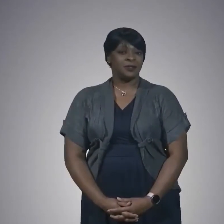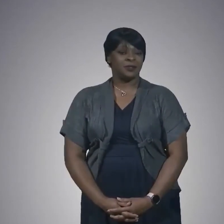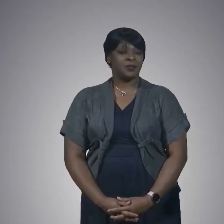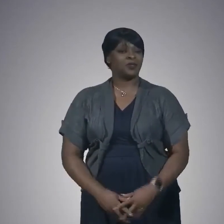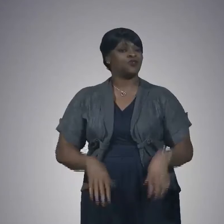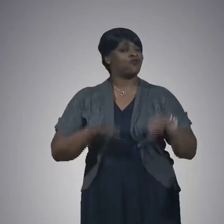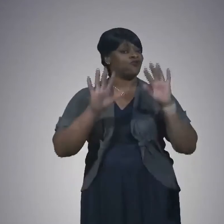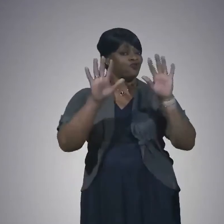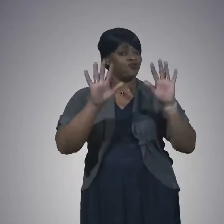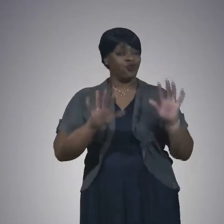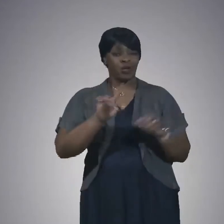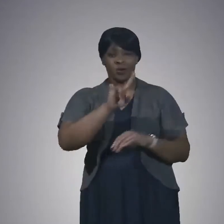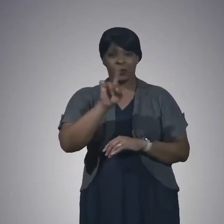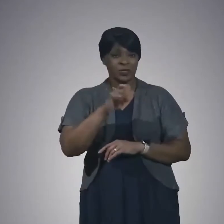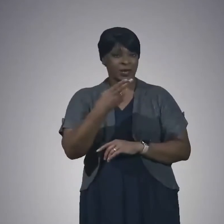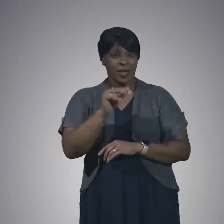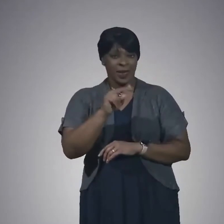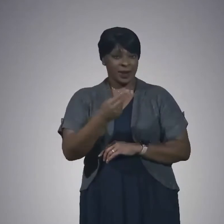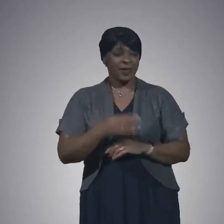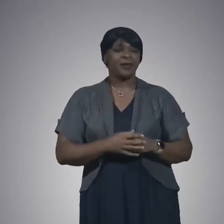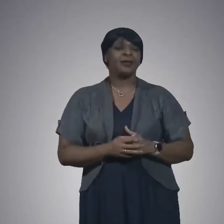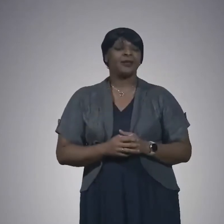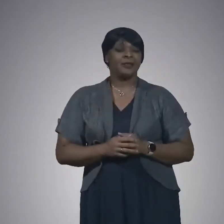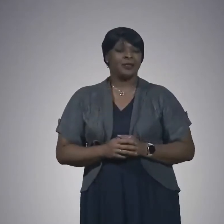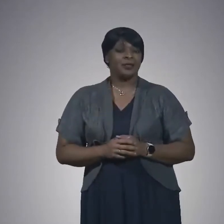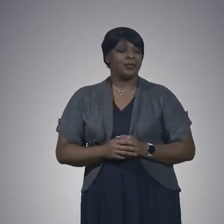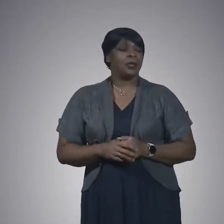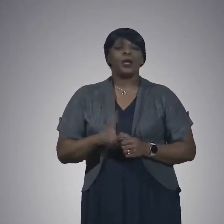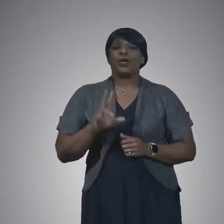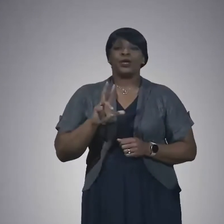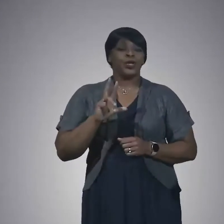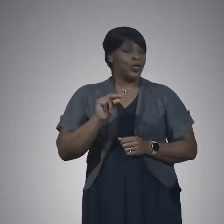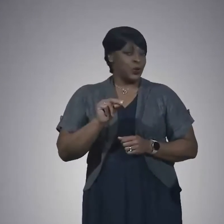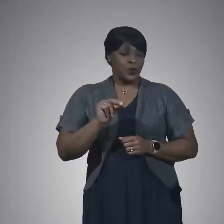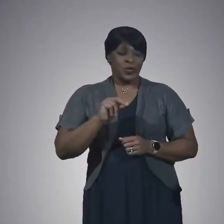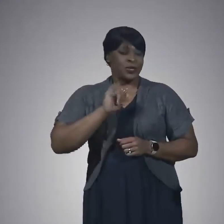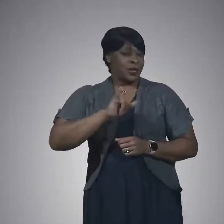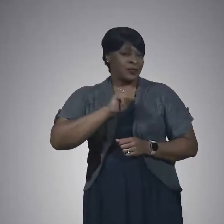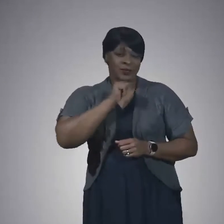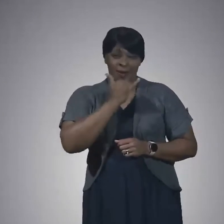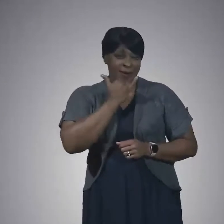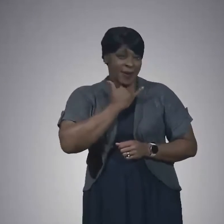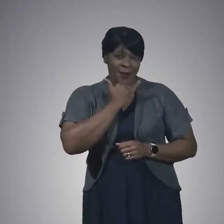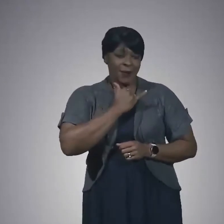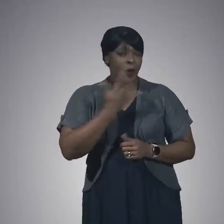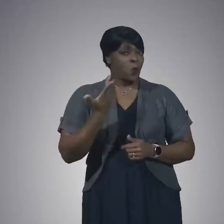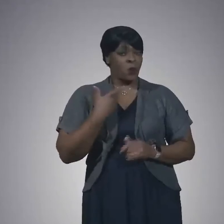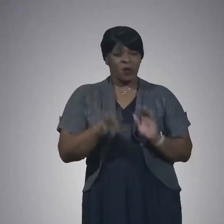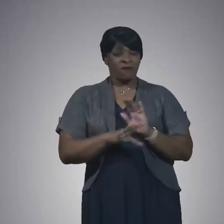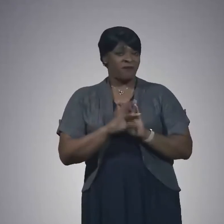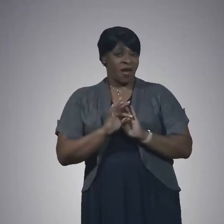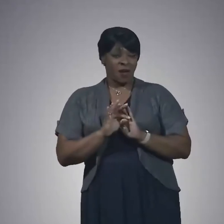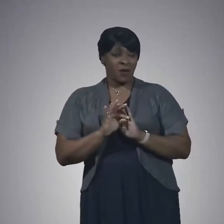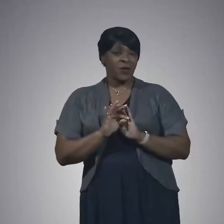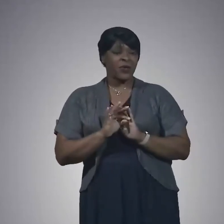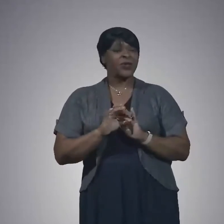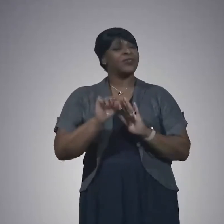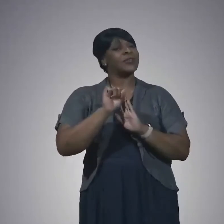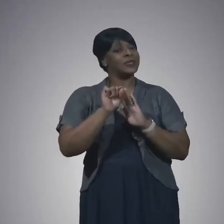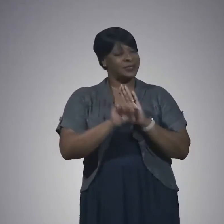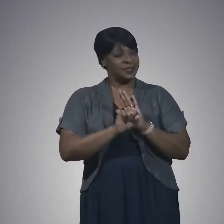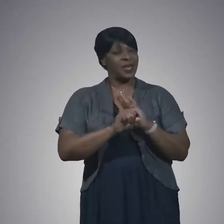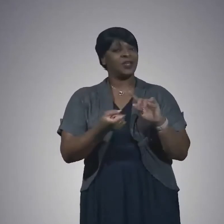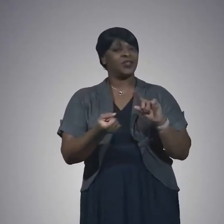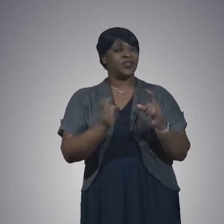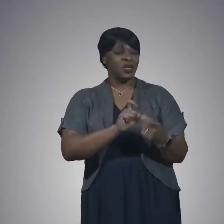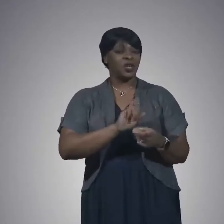Great question, Hannah. So, no, that is not an error. What we found was that the state